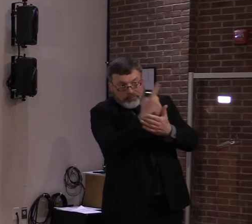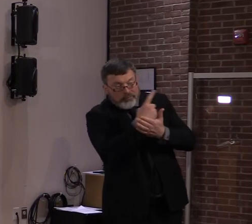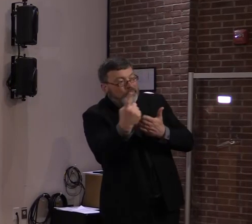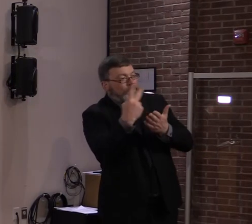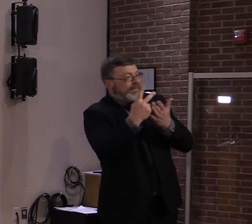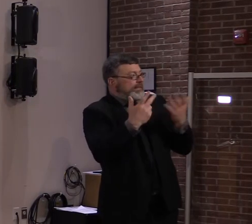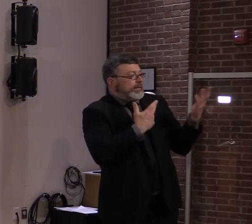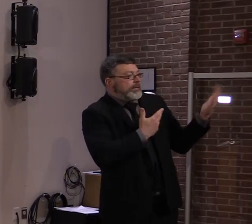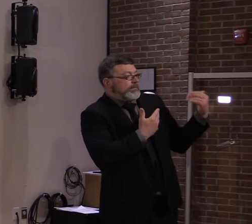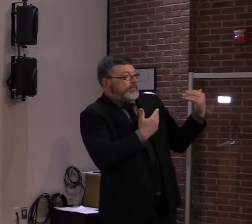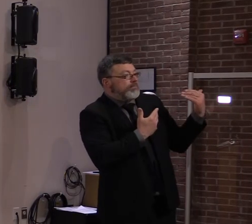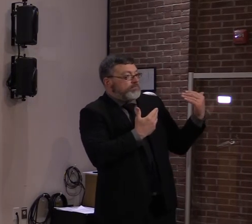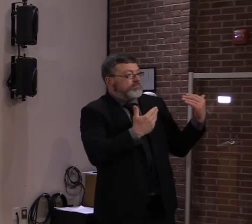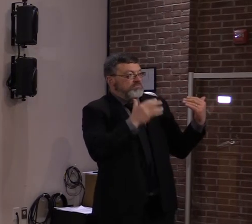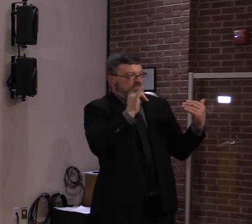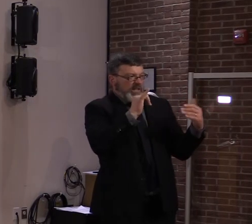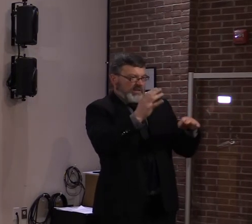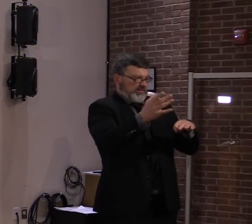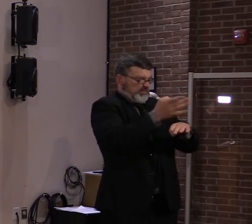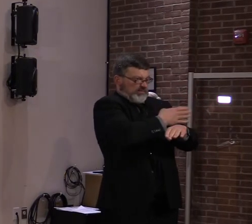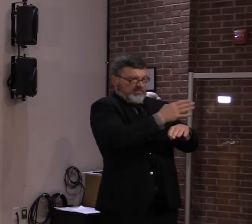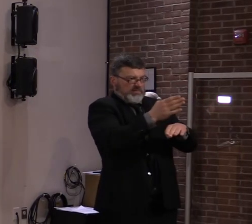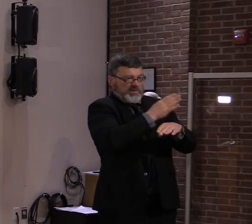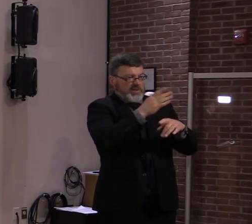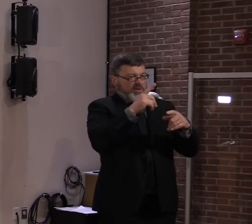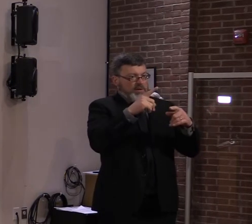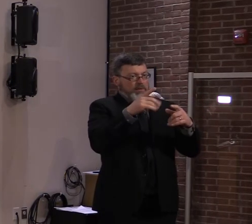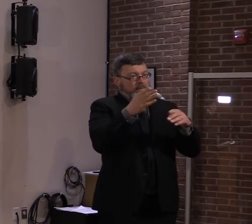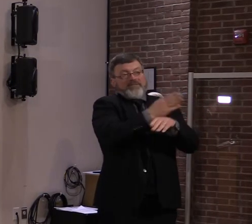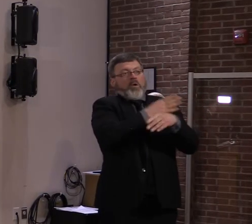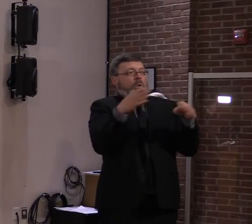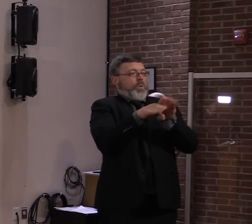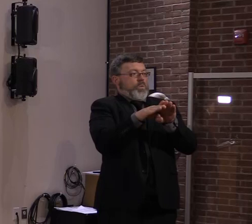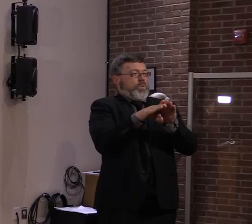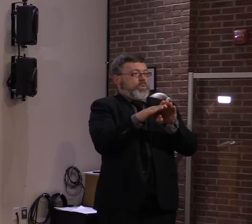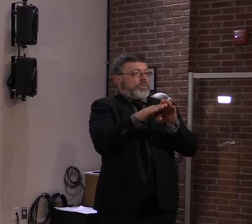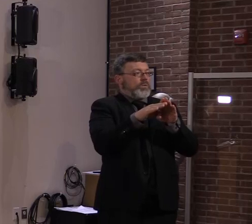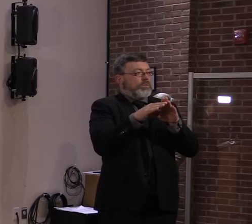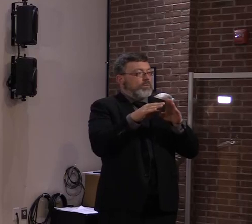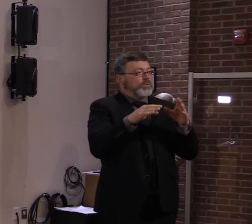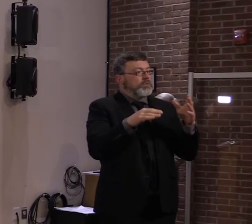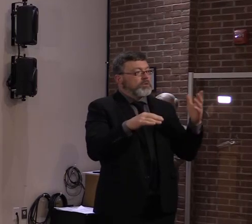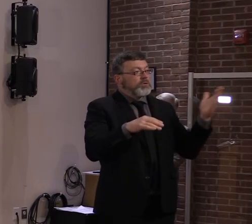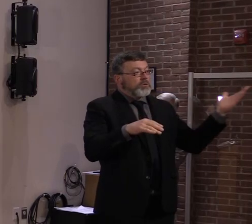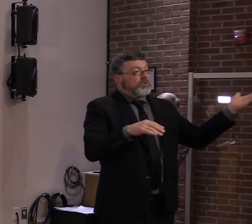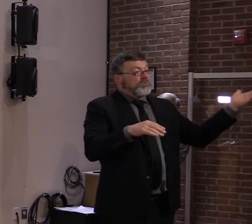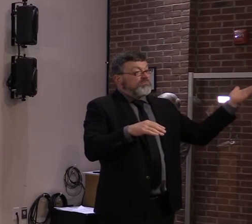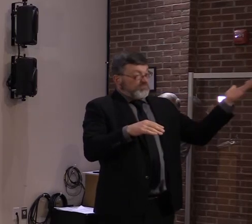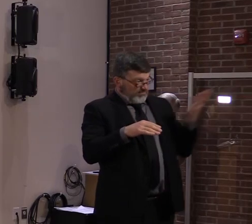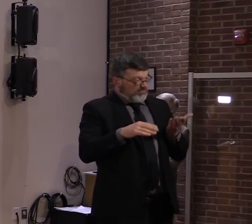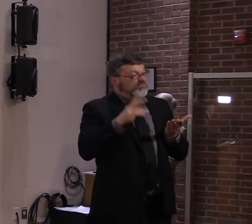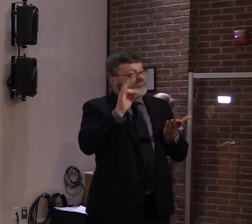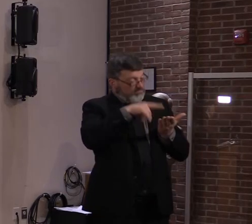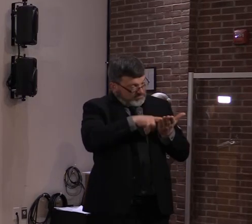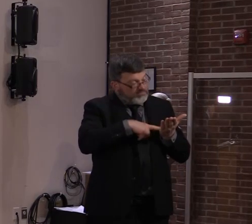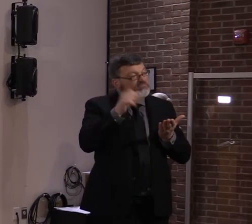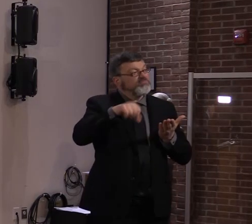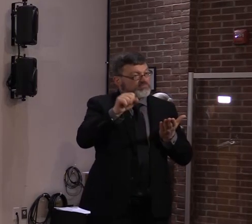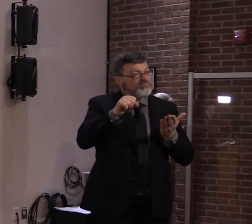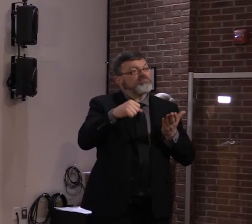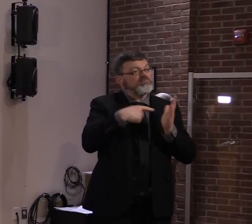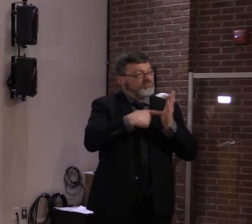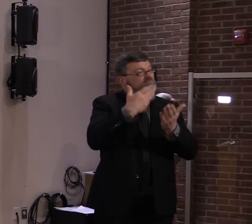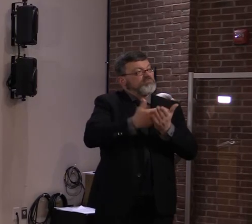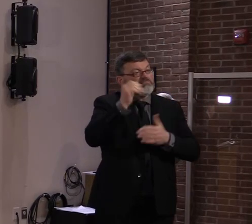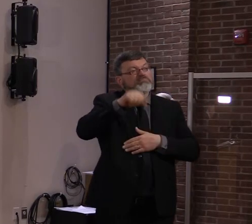notice, and it will be up to them to show us that they have been making a good faith effort. Gotcha. And then just a quick